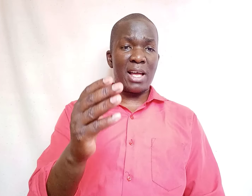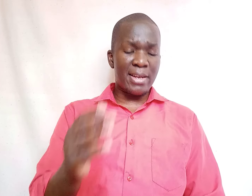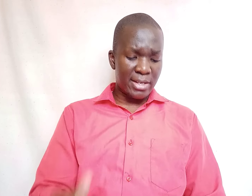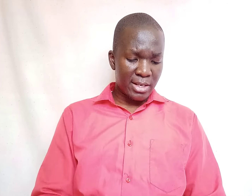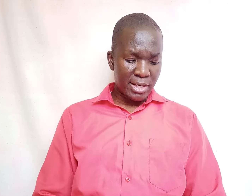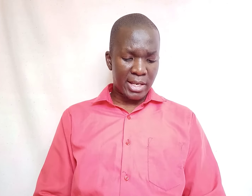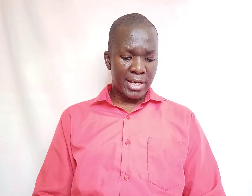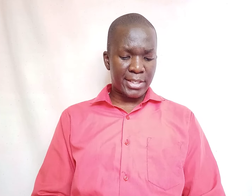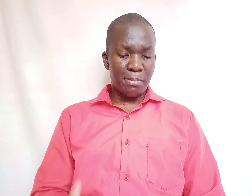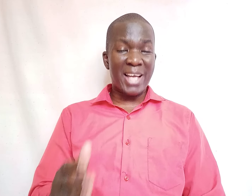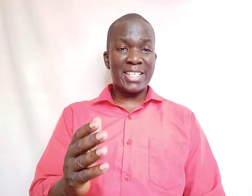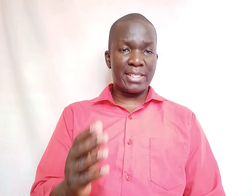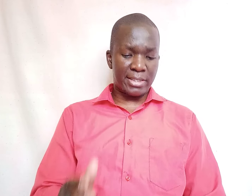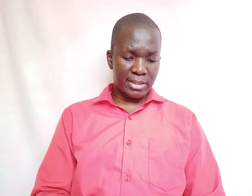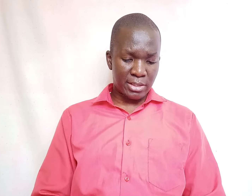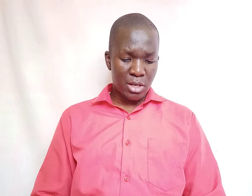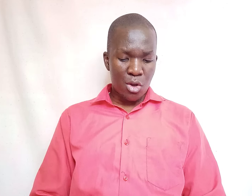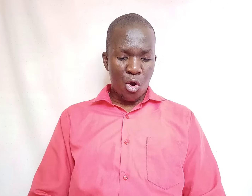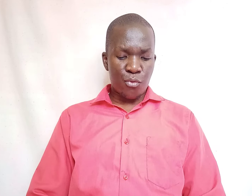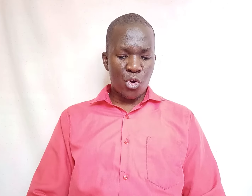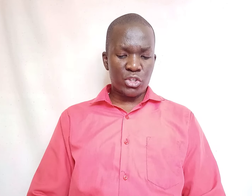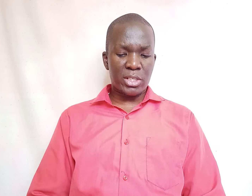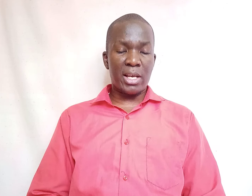understand semantics. Of course,